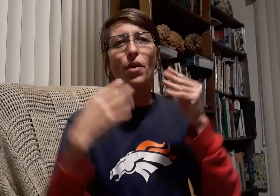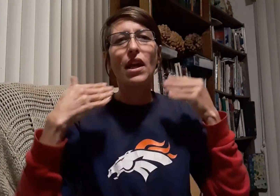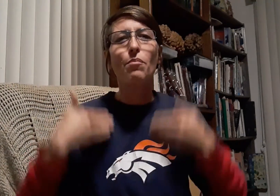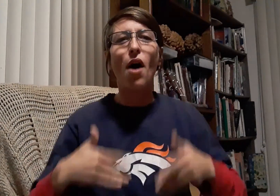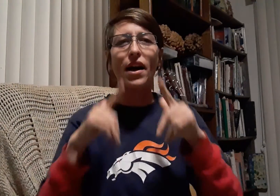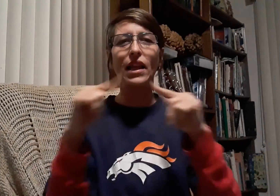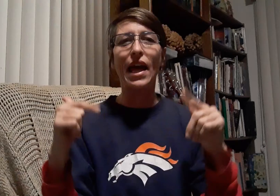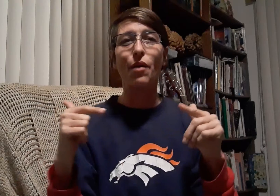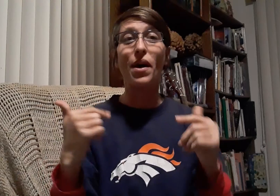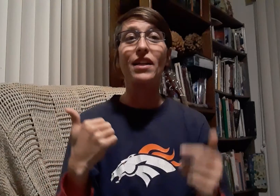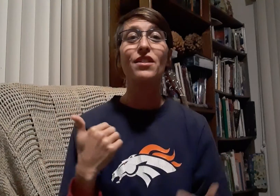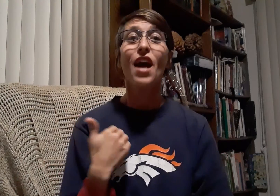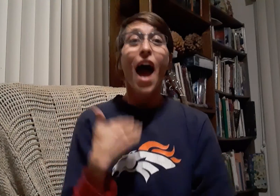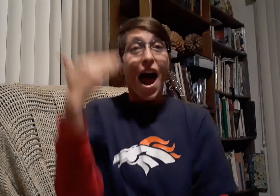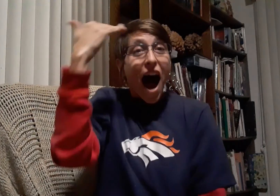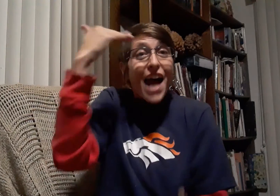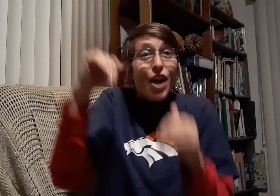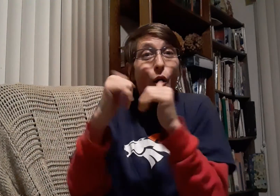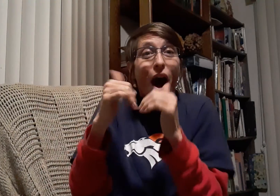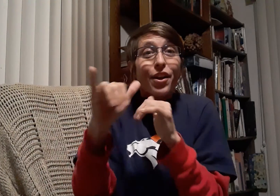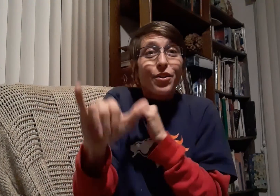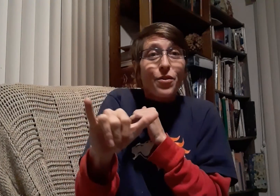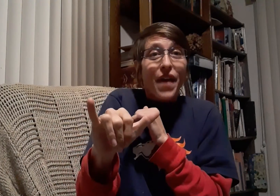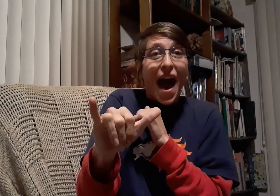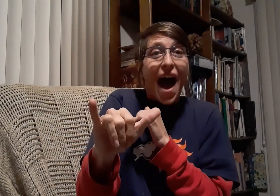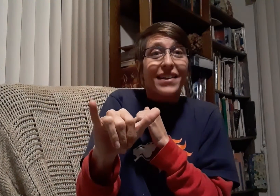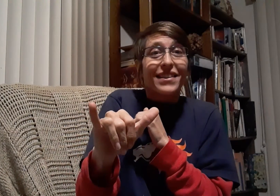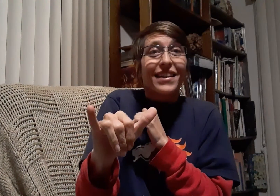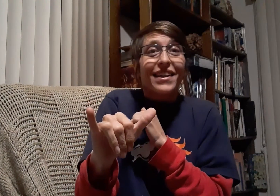read body language. And I know how to do that.